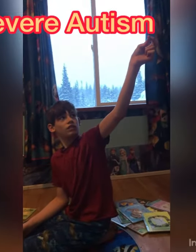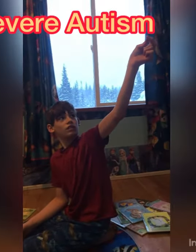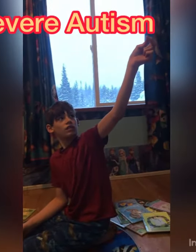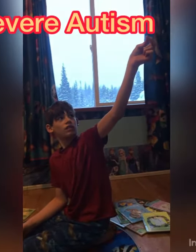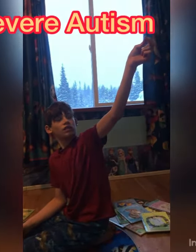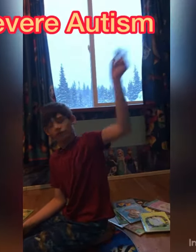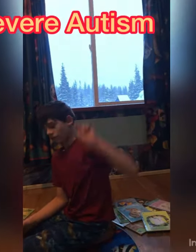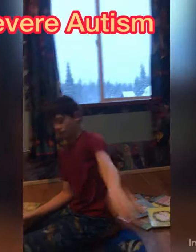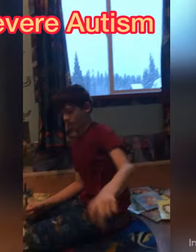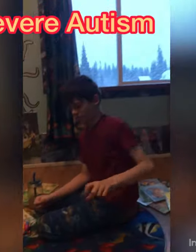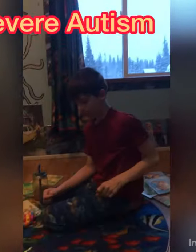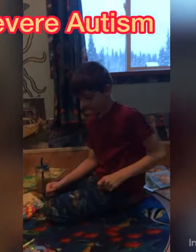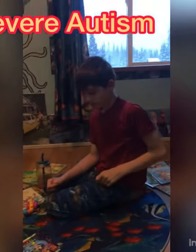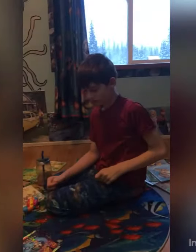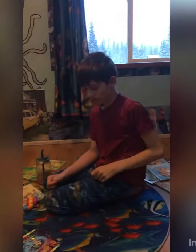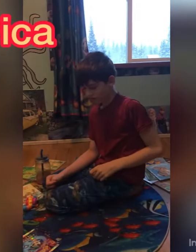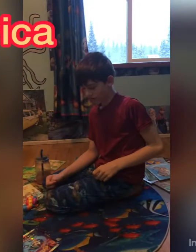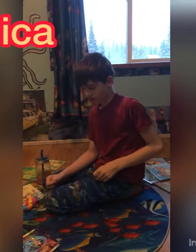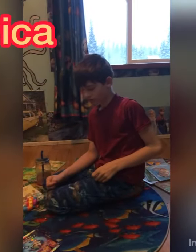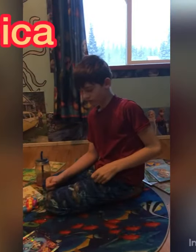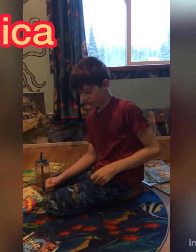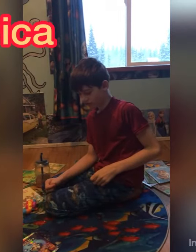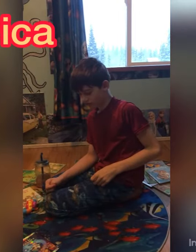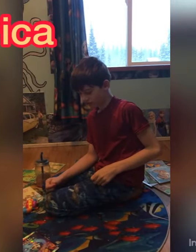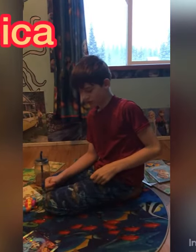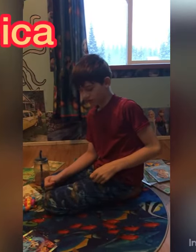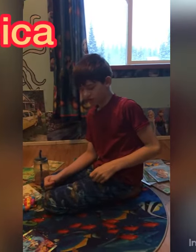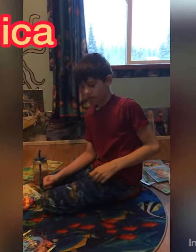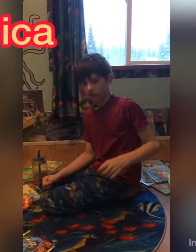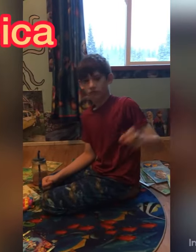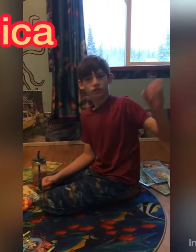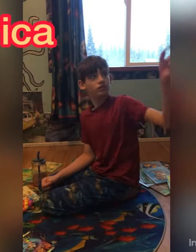Sand between your fingers. Sand. Good job. Sand.